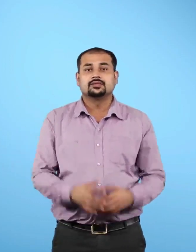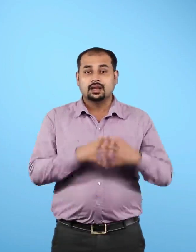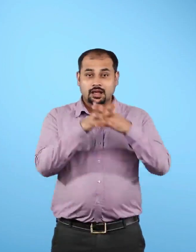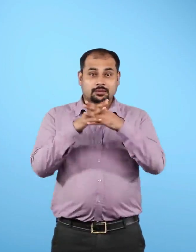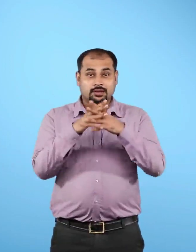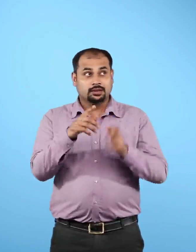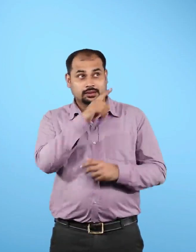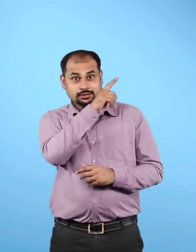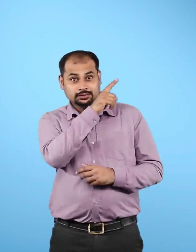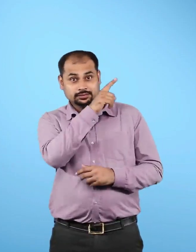USA.